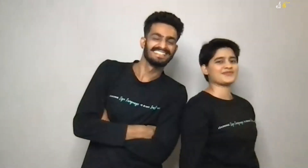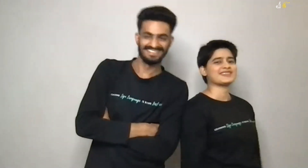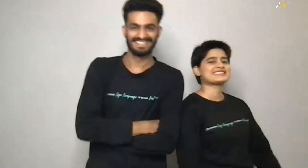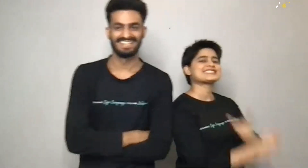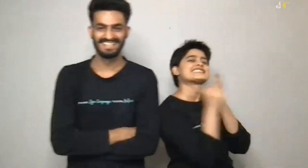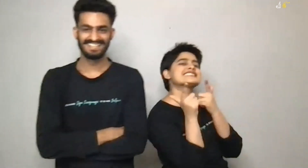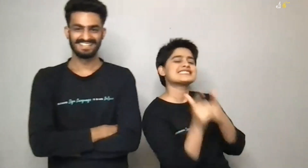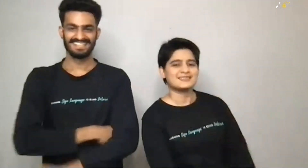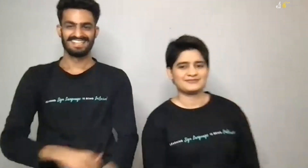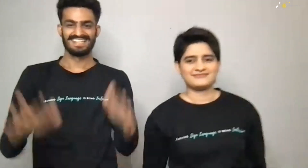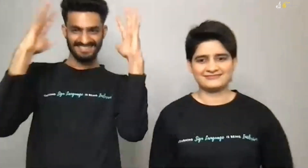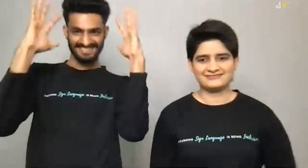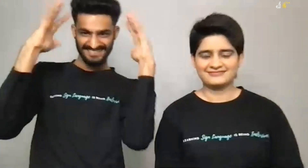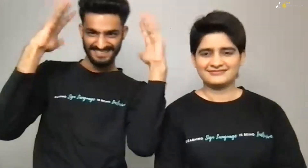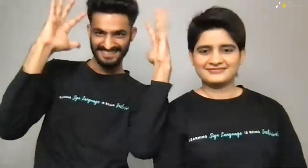Yo.